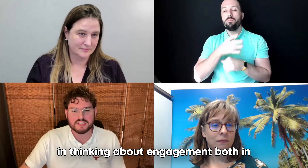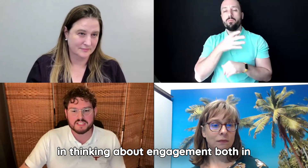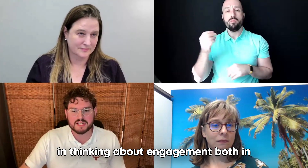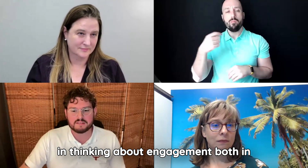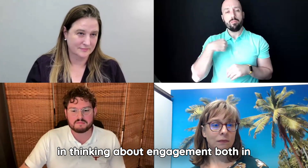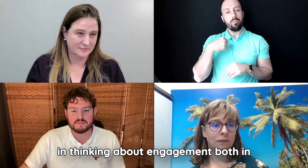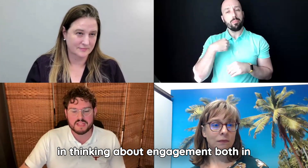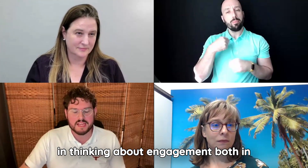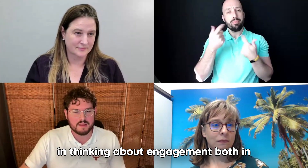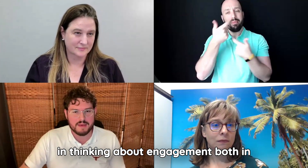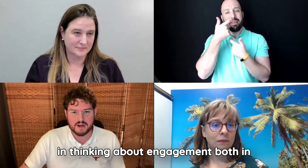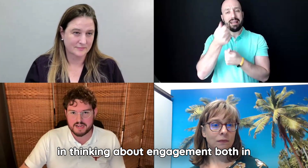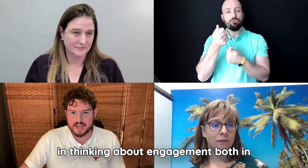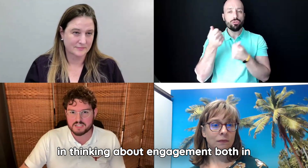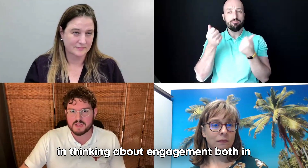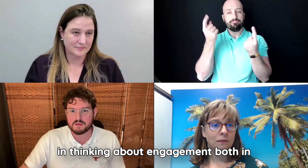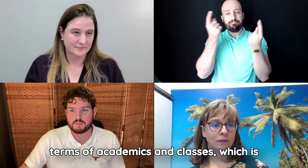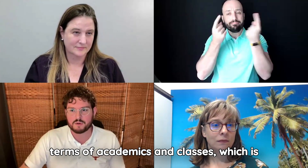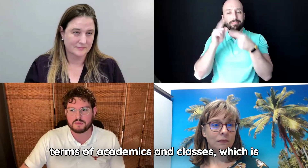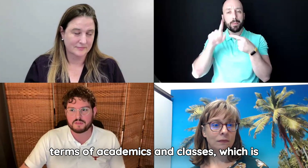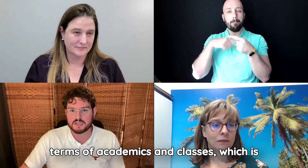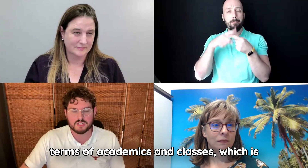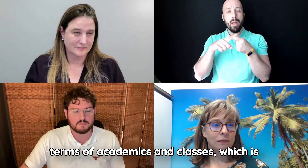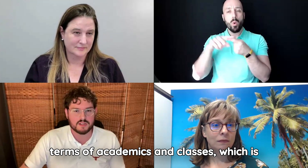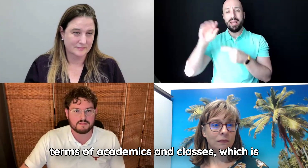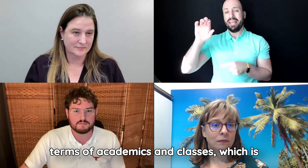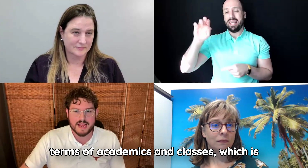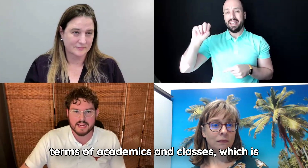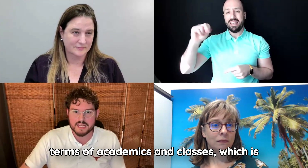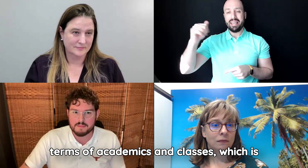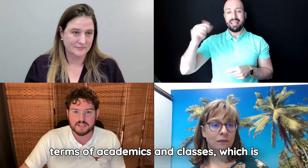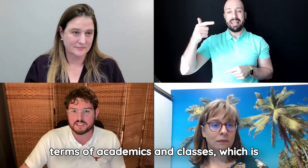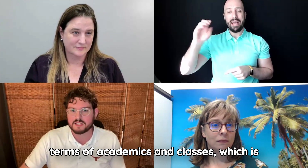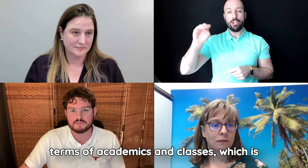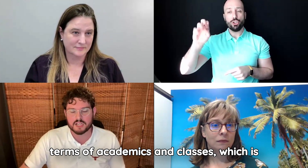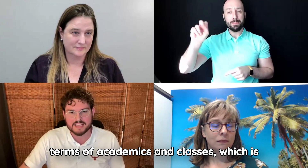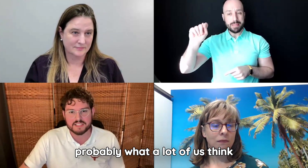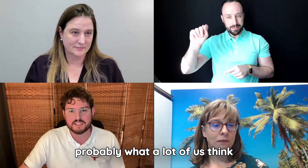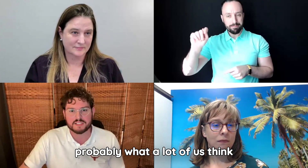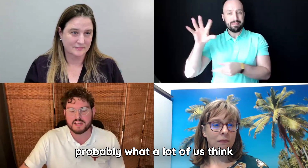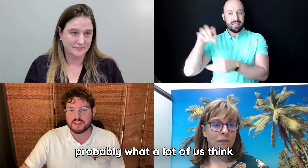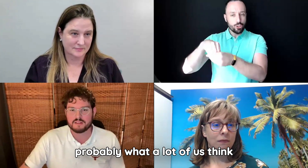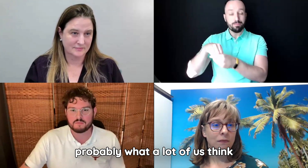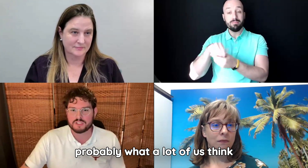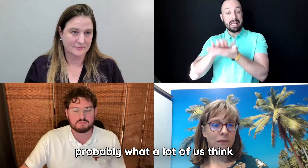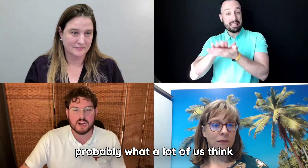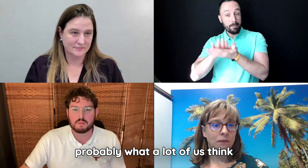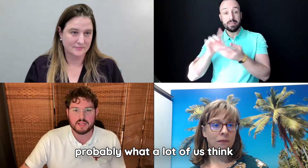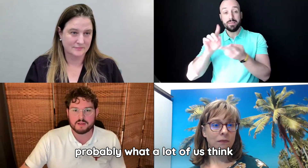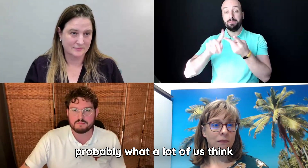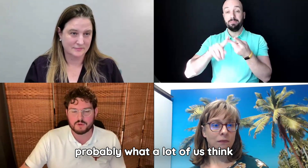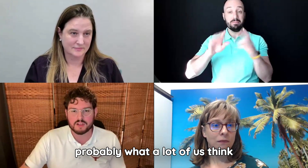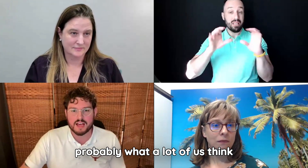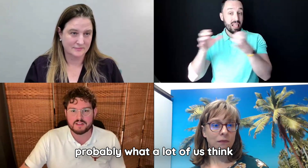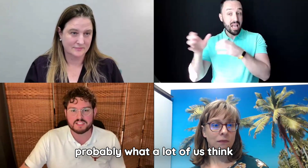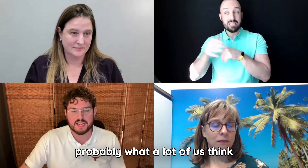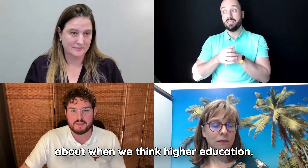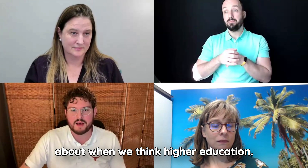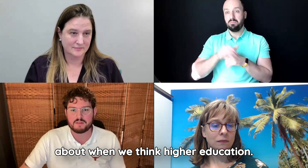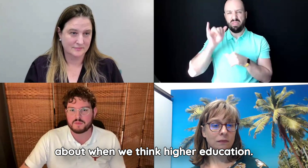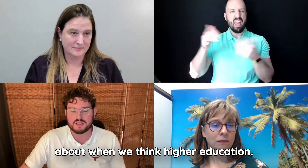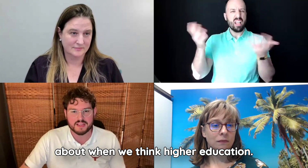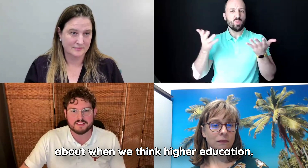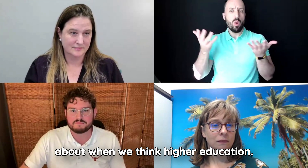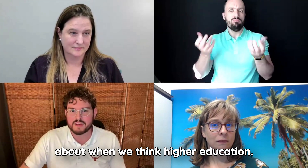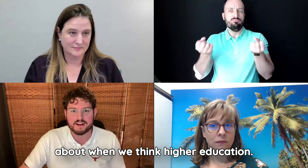an interest in thinking about engagement both in terms of academics and classes, which is probably what a lot of us